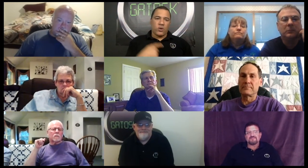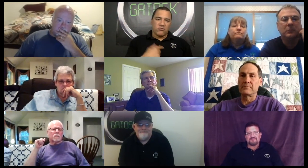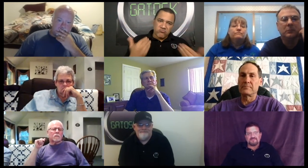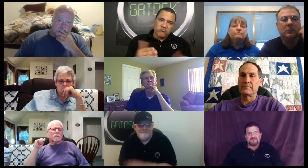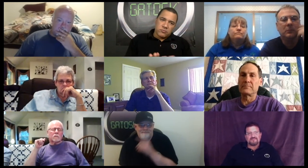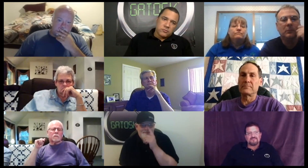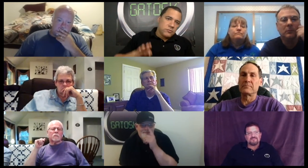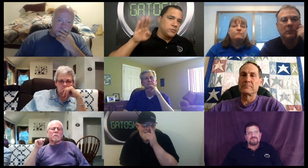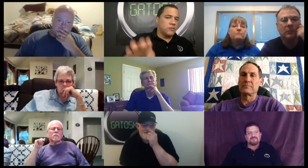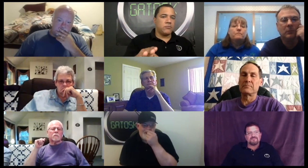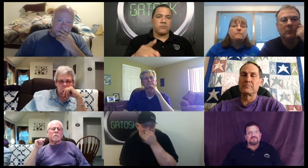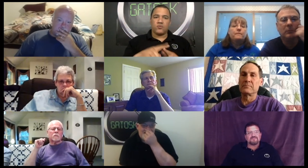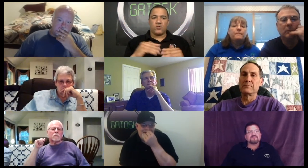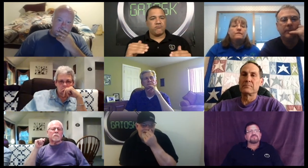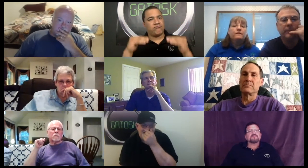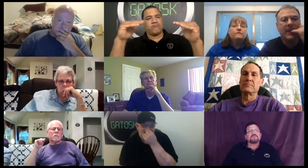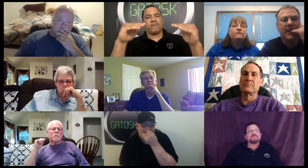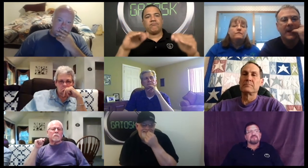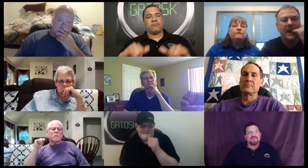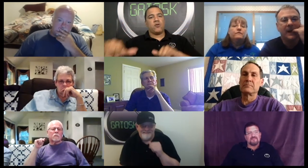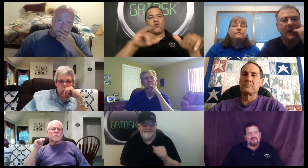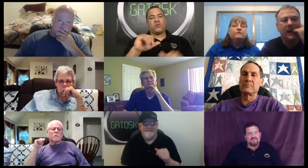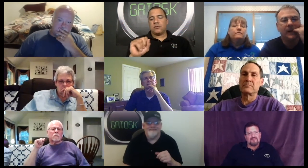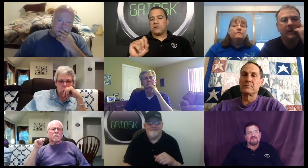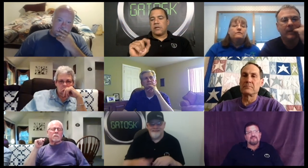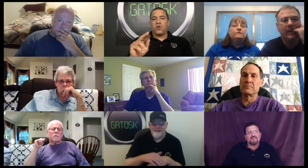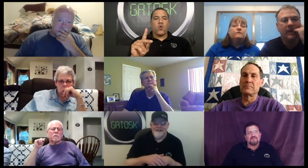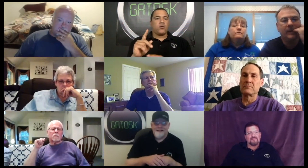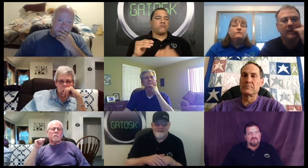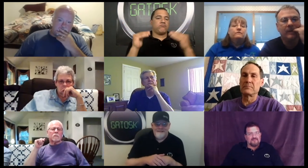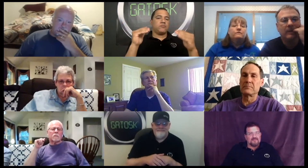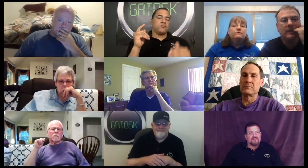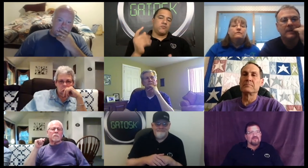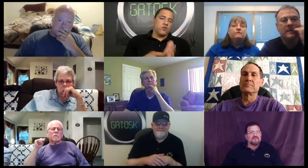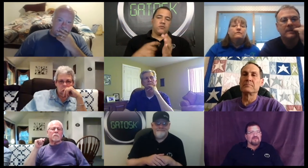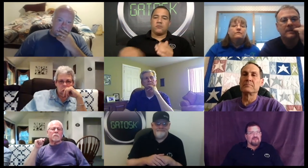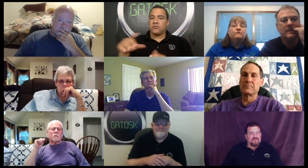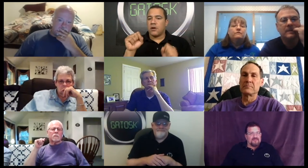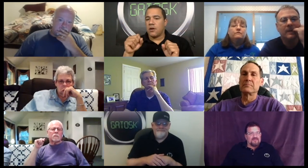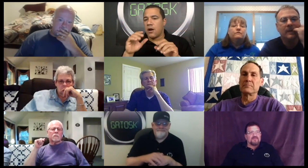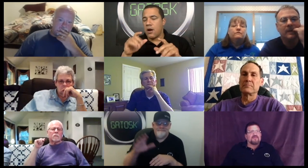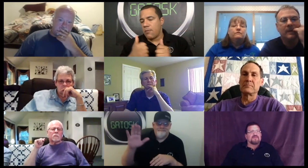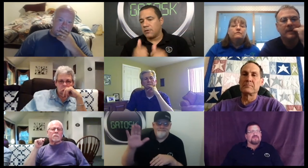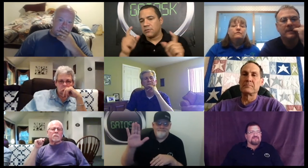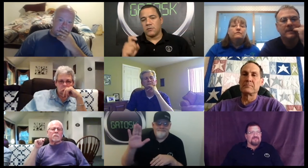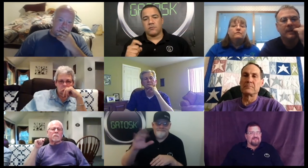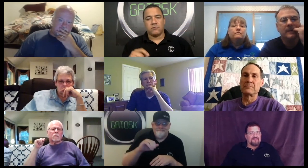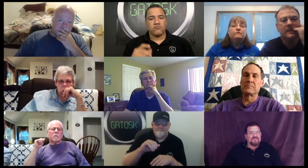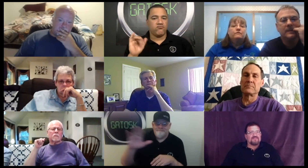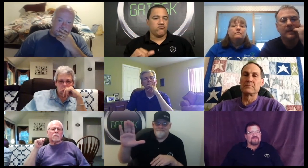kind of testing, but we're going ahead and taking that step to advance the standards and require everyone to take a